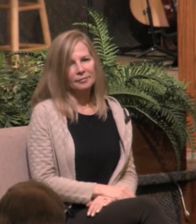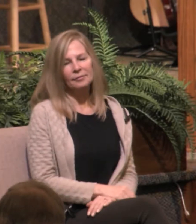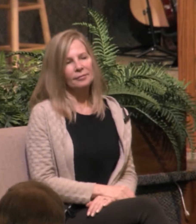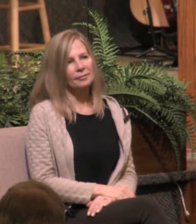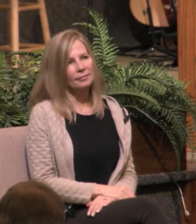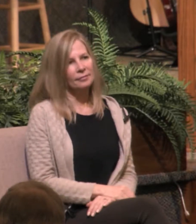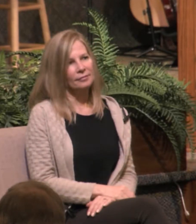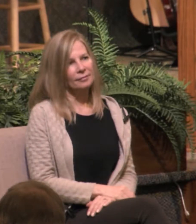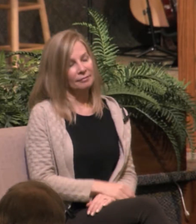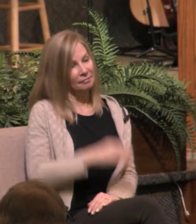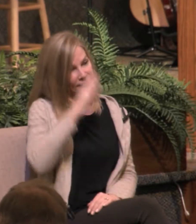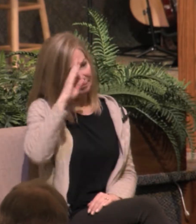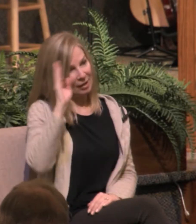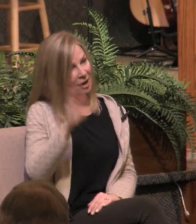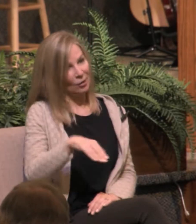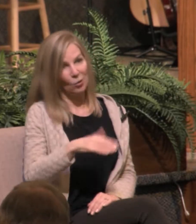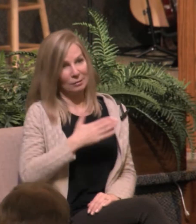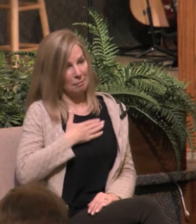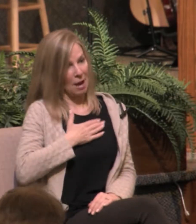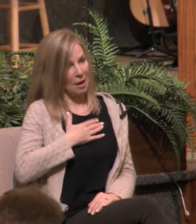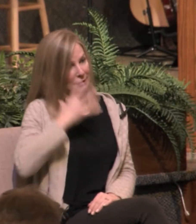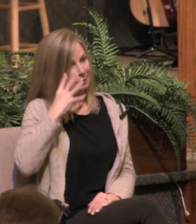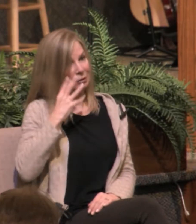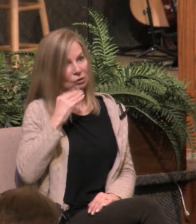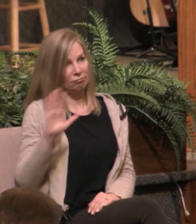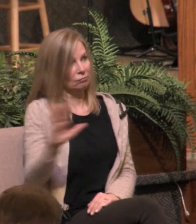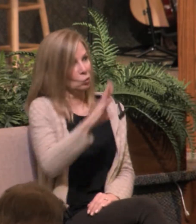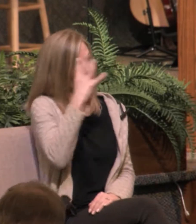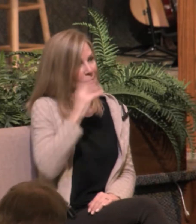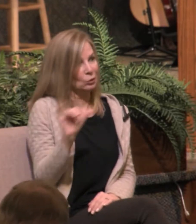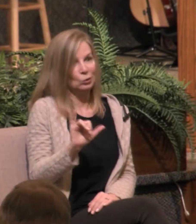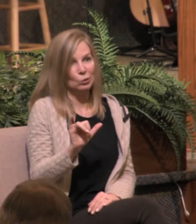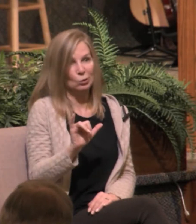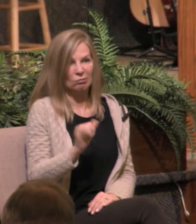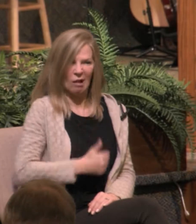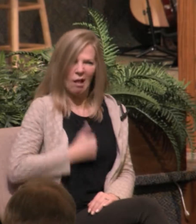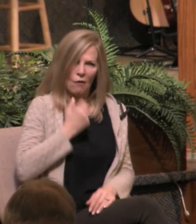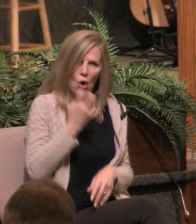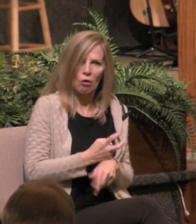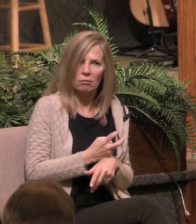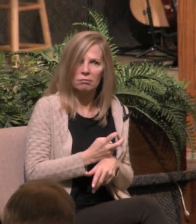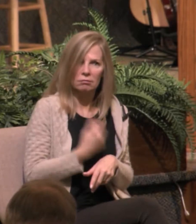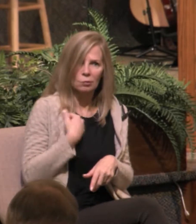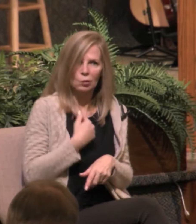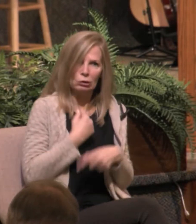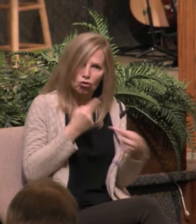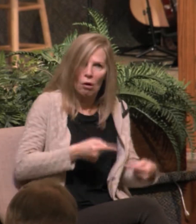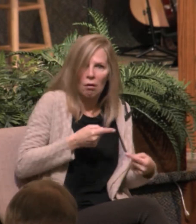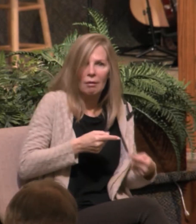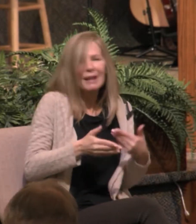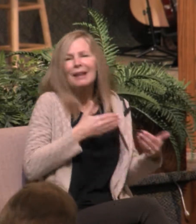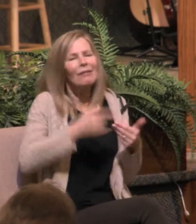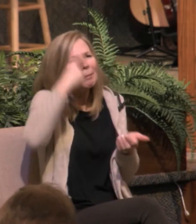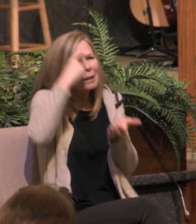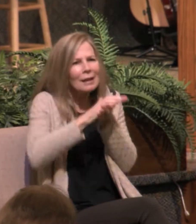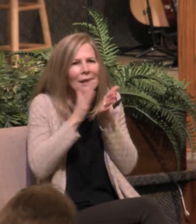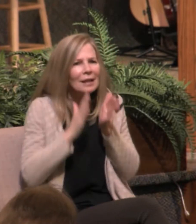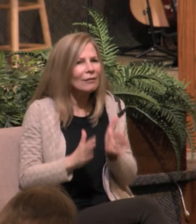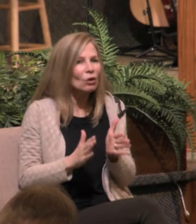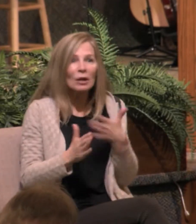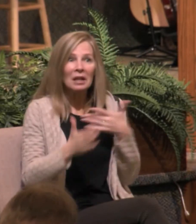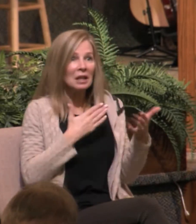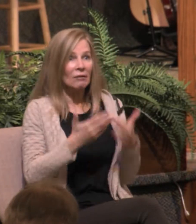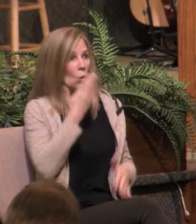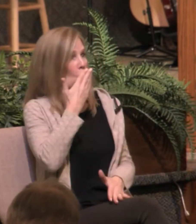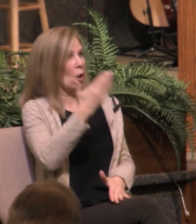I know this all too well, and I think you do. Life is hard. We struggle. even as believers, even in a well-taught